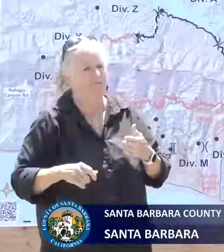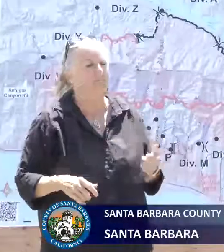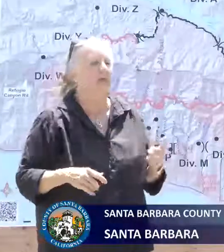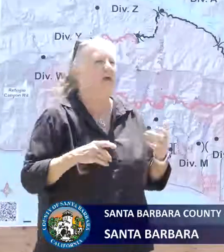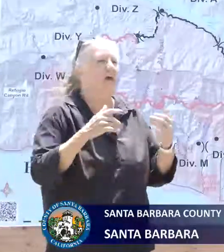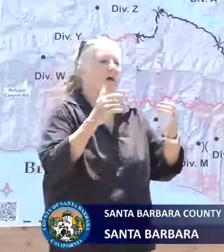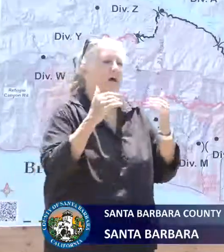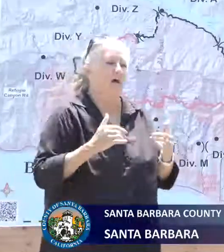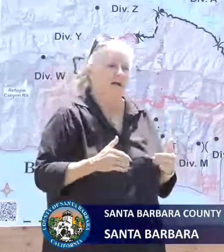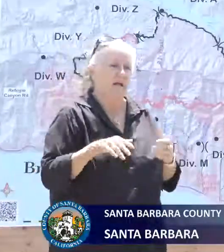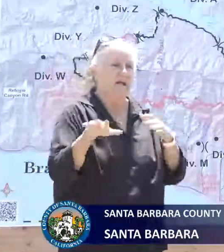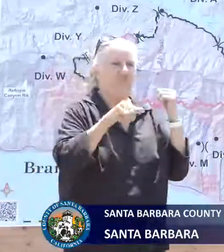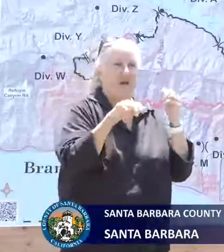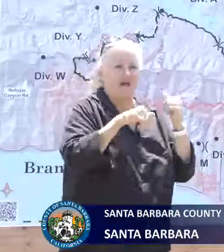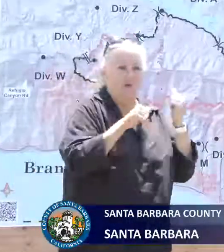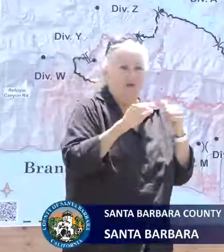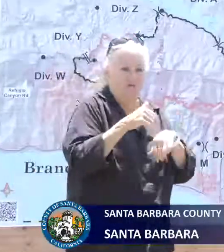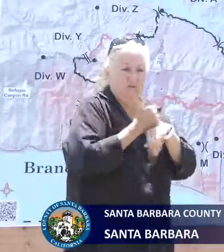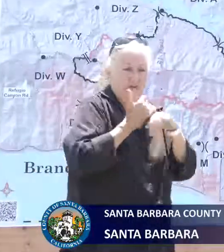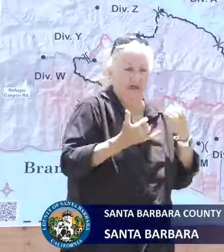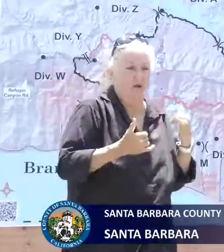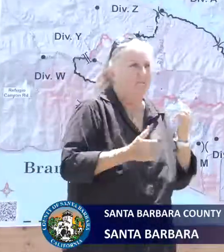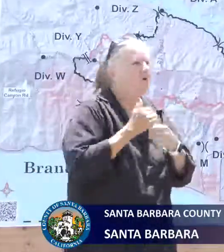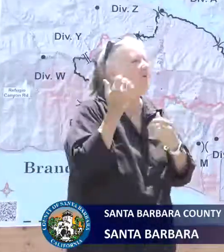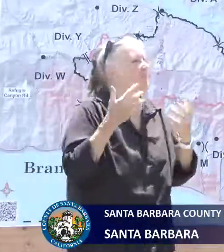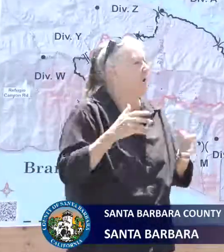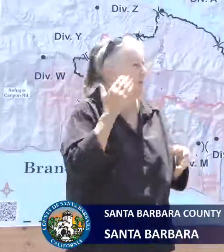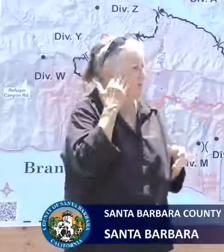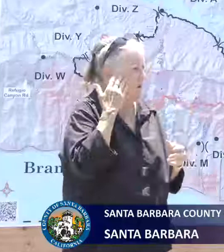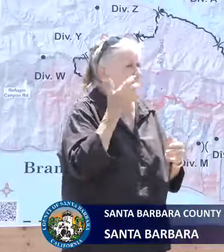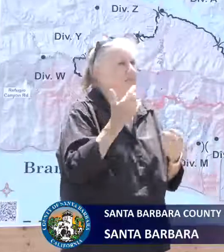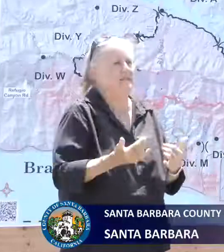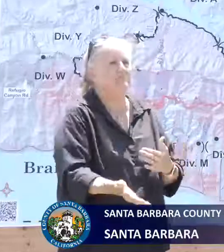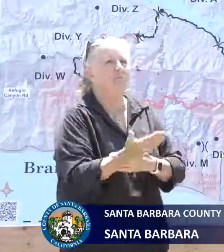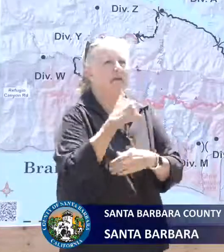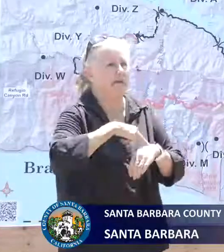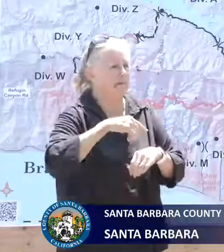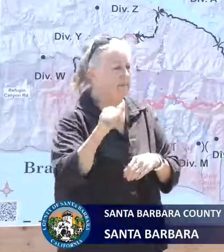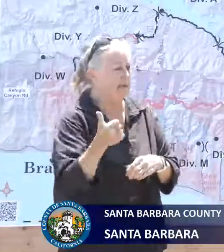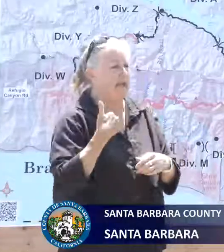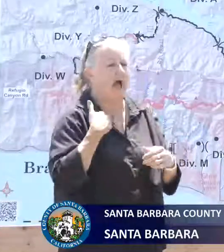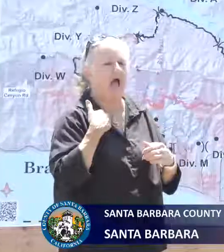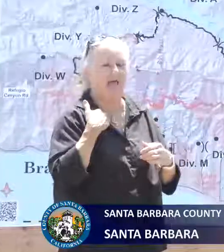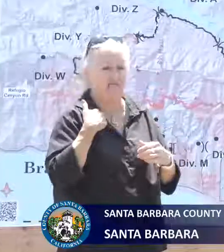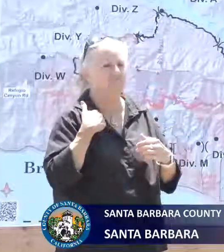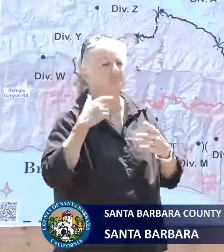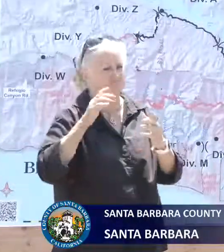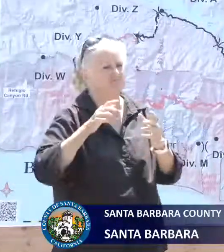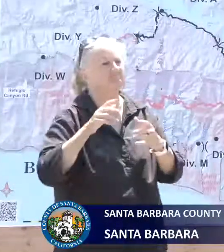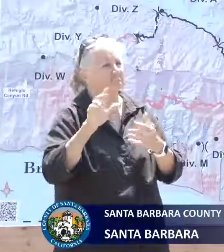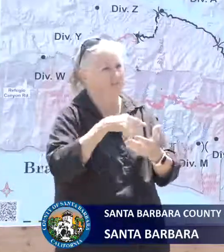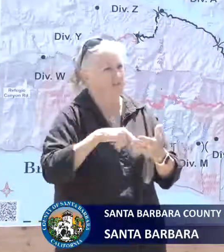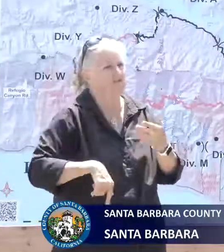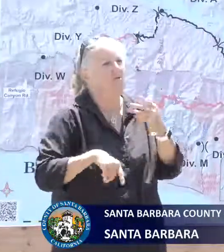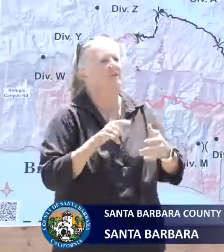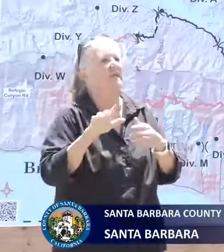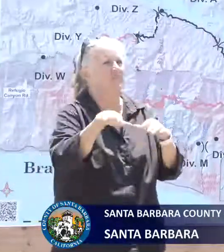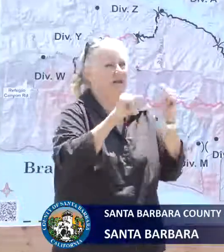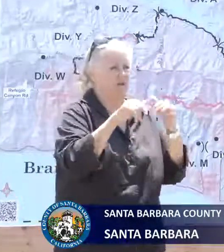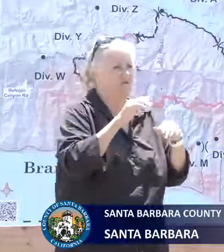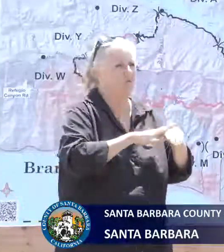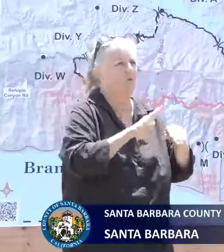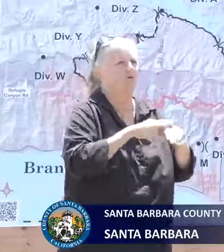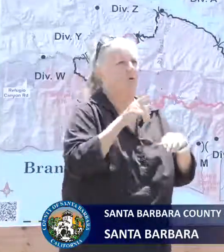Evacuations that are in place. Most of you probably know this morning at 10 a.m. I did lift the evacuation warning for Paradise